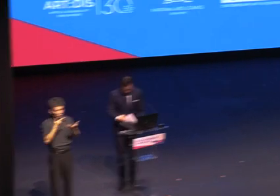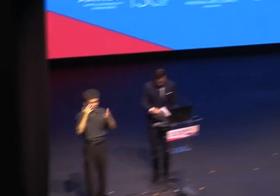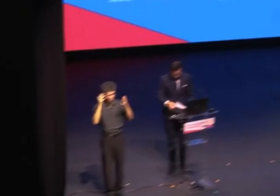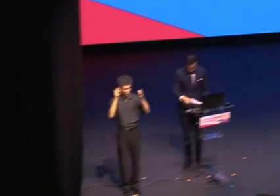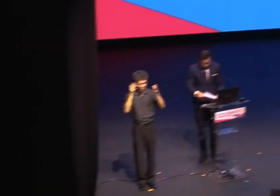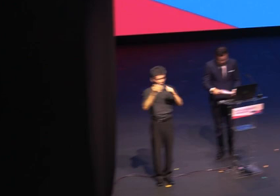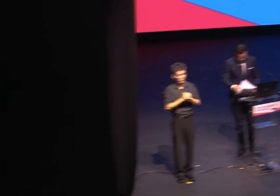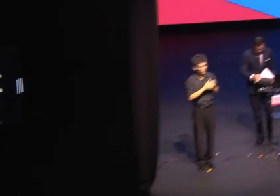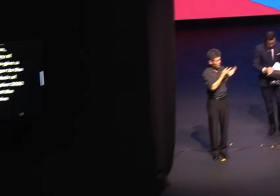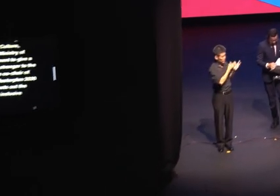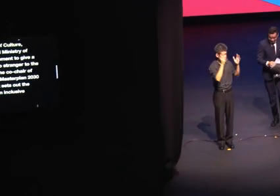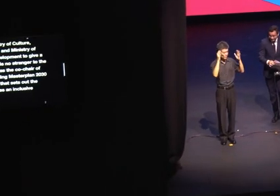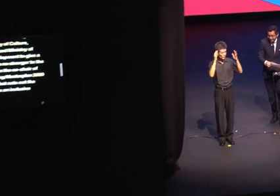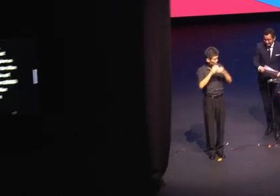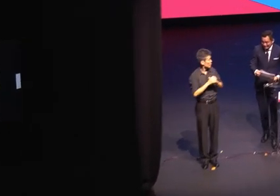warm round of applause.